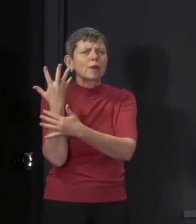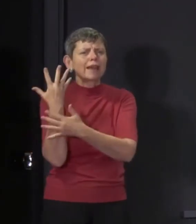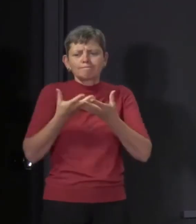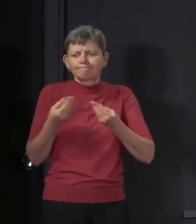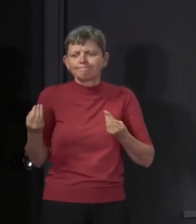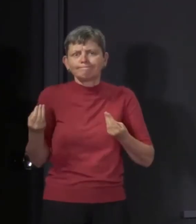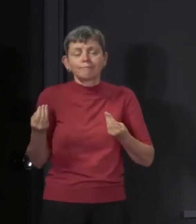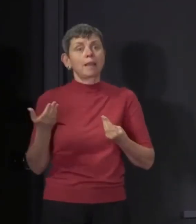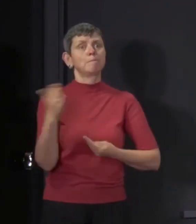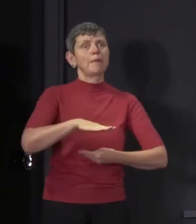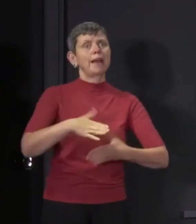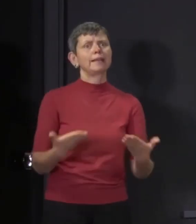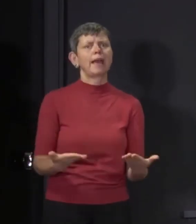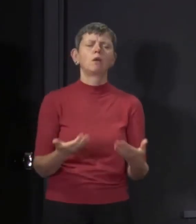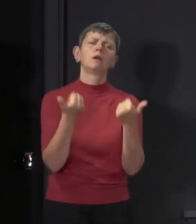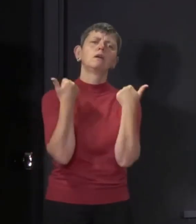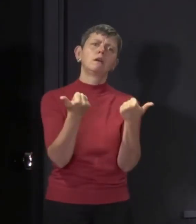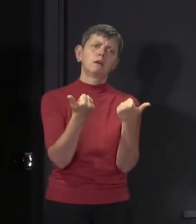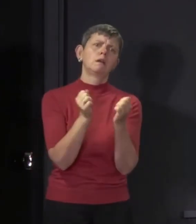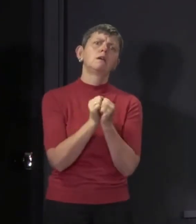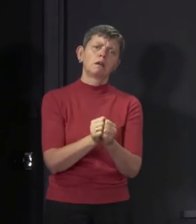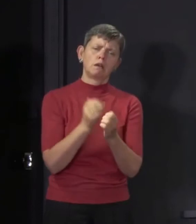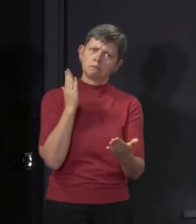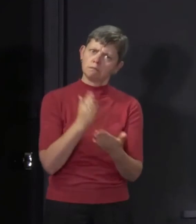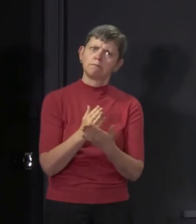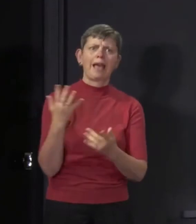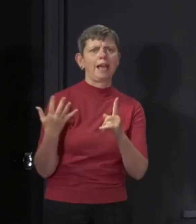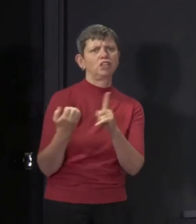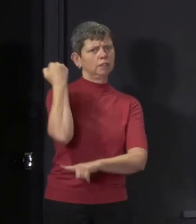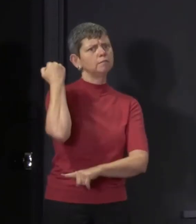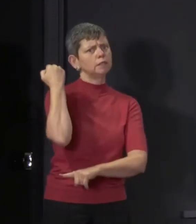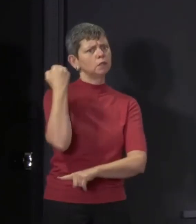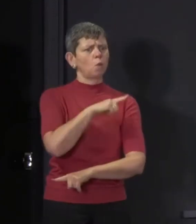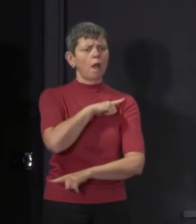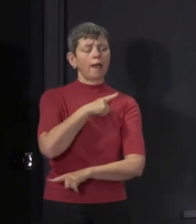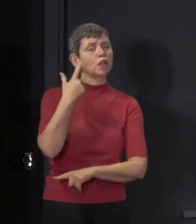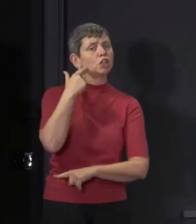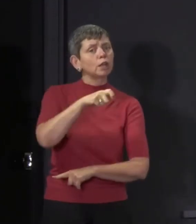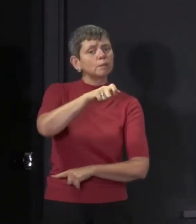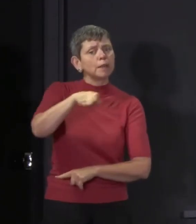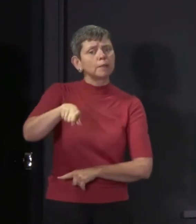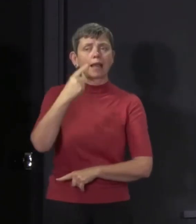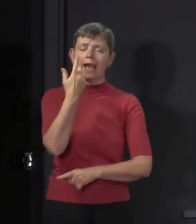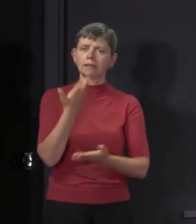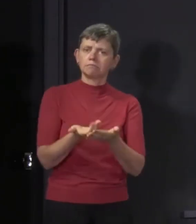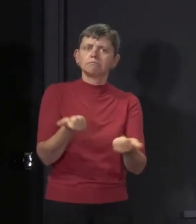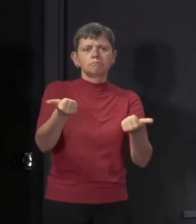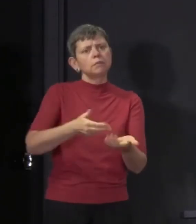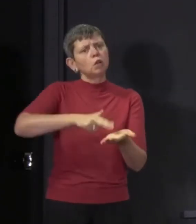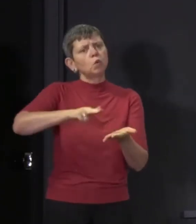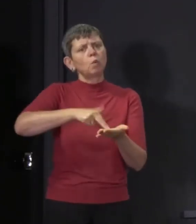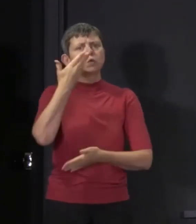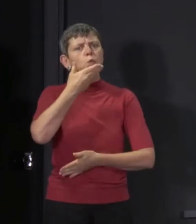should underestimate that. It is a real achievement that young people have been able to have that normal schooling experience for the